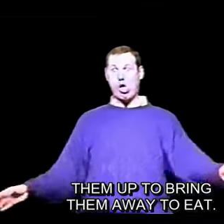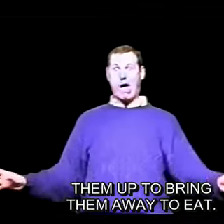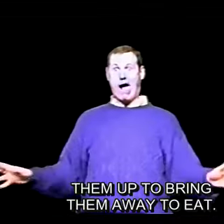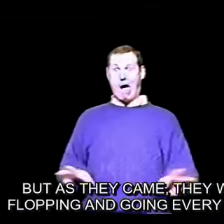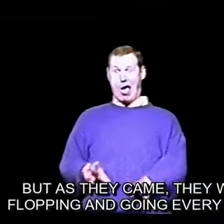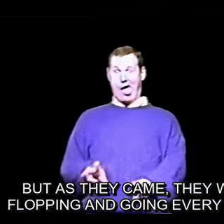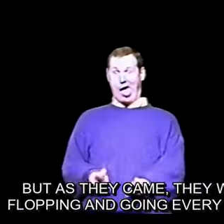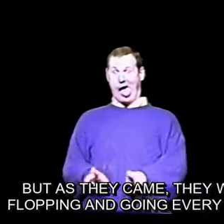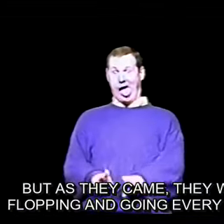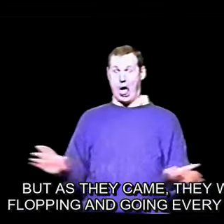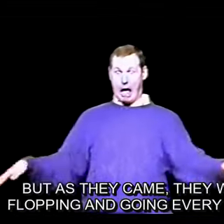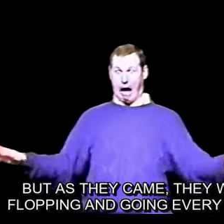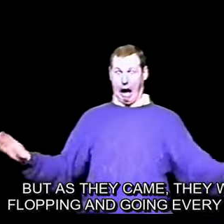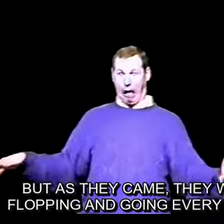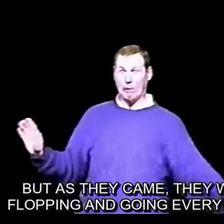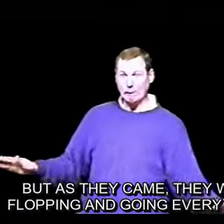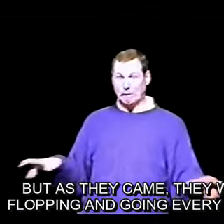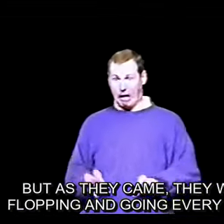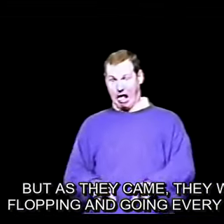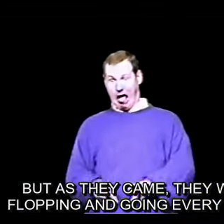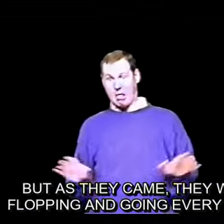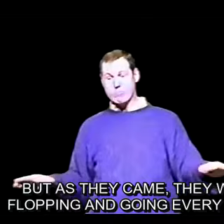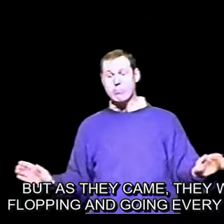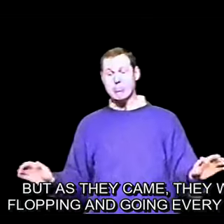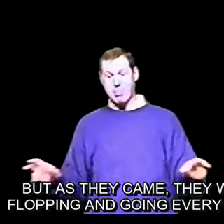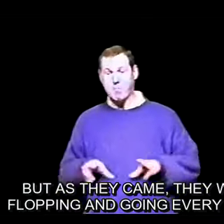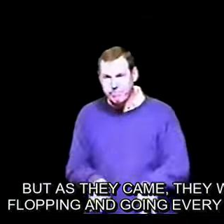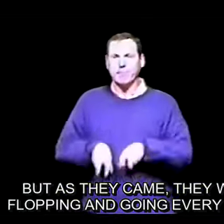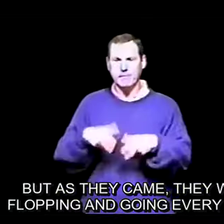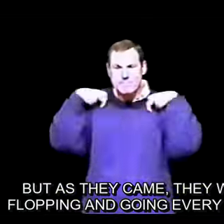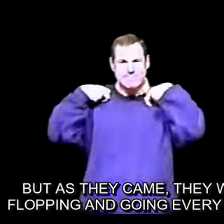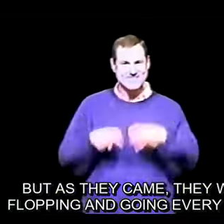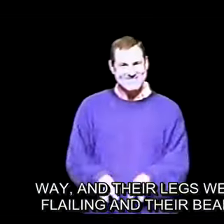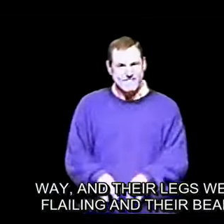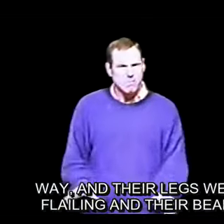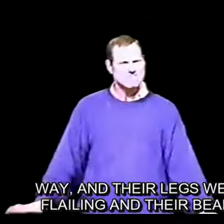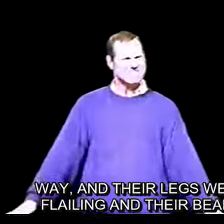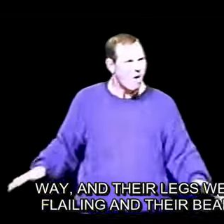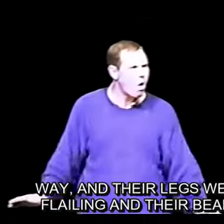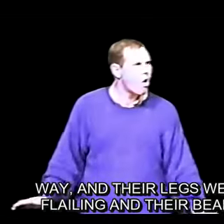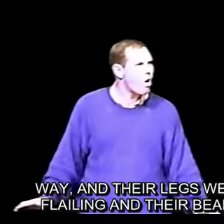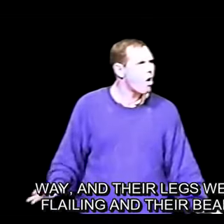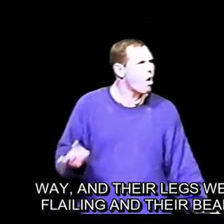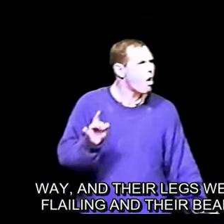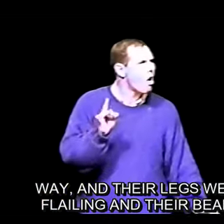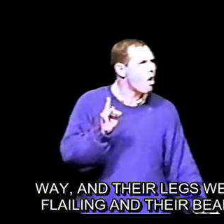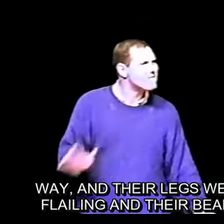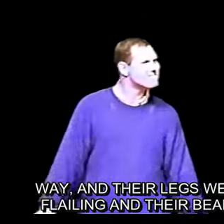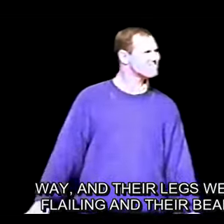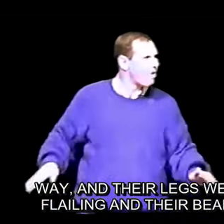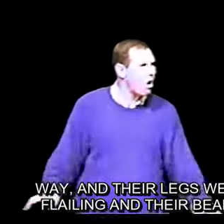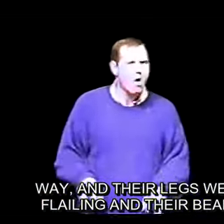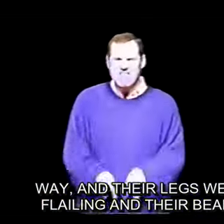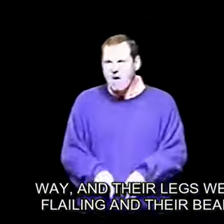as they came, they were flopping and going every which way, and their legs were flailing and their beaks